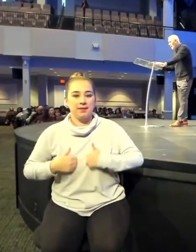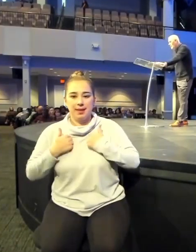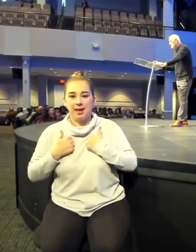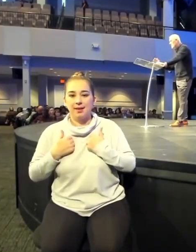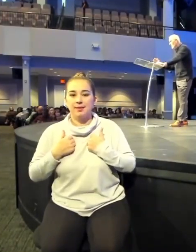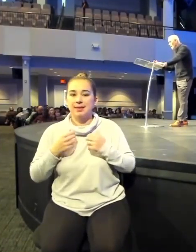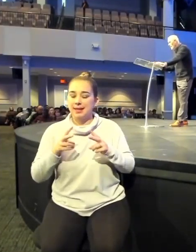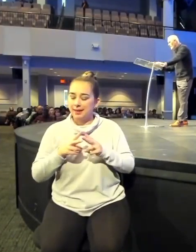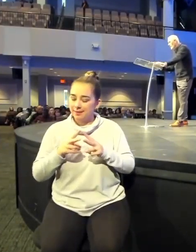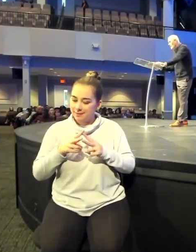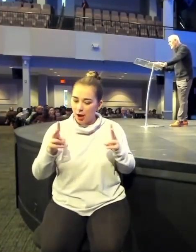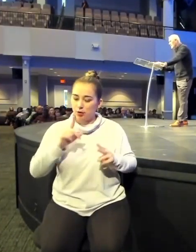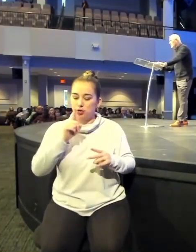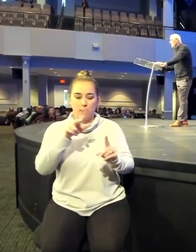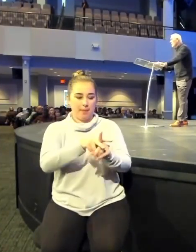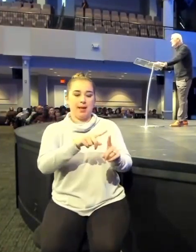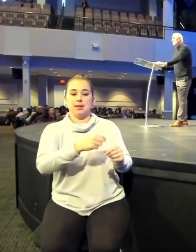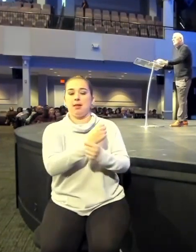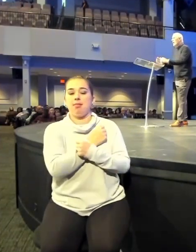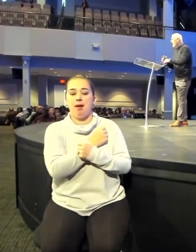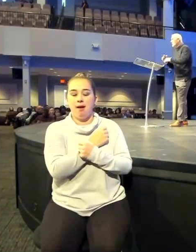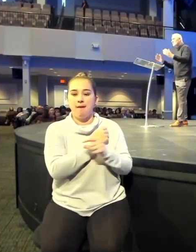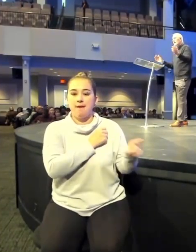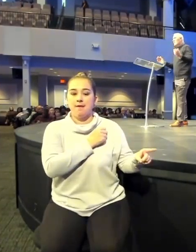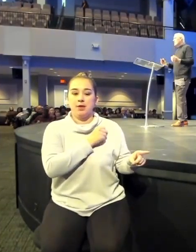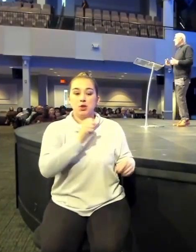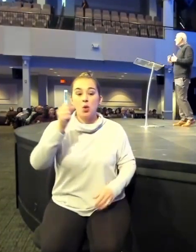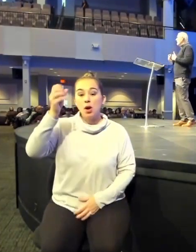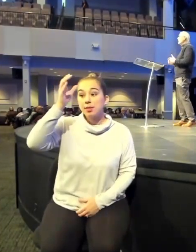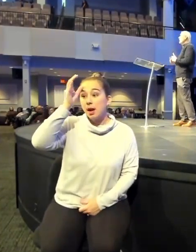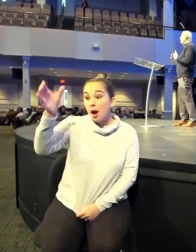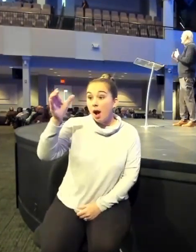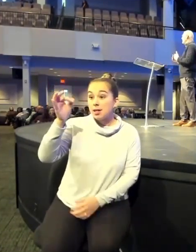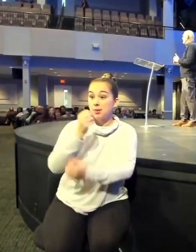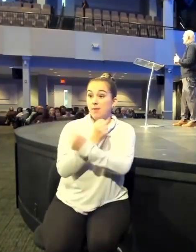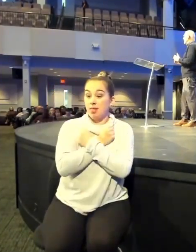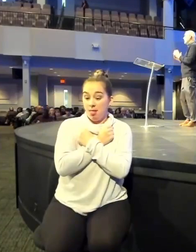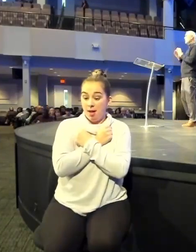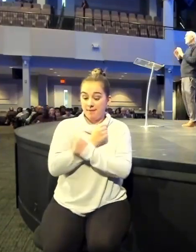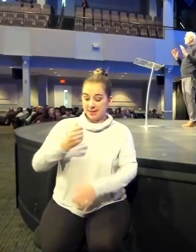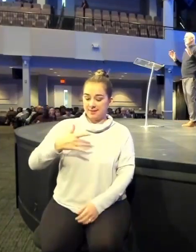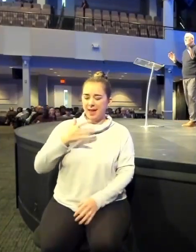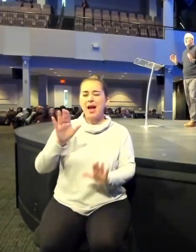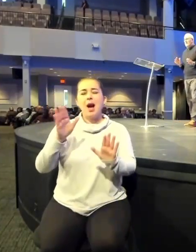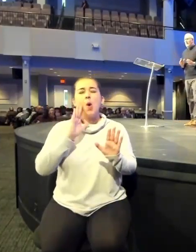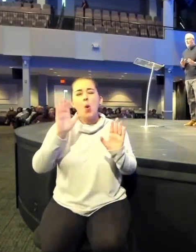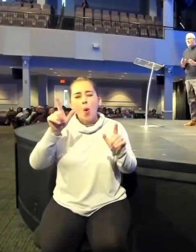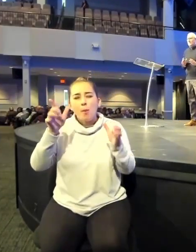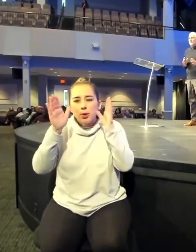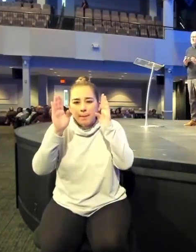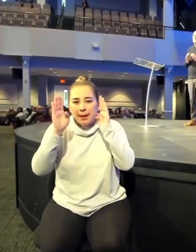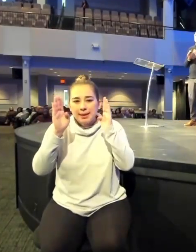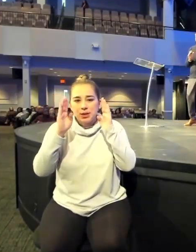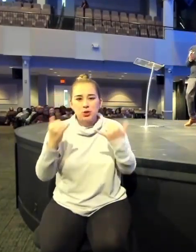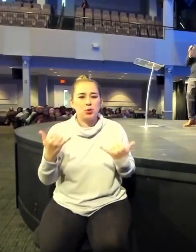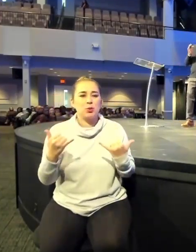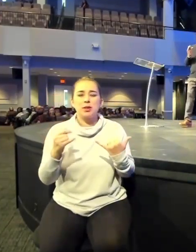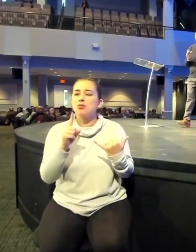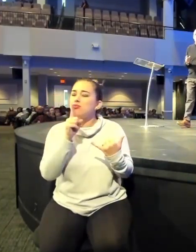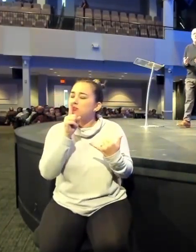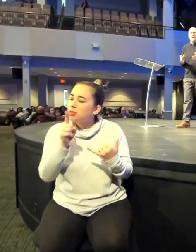when it comes to love. See, the concept of love being a feeling, I hope you'll hear me today. This is